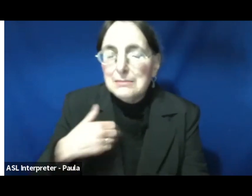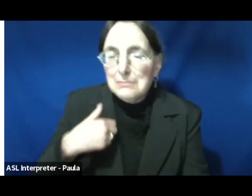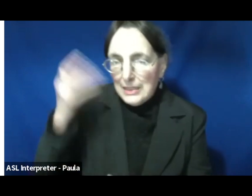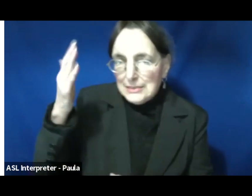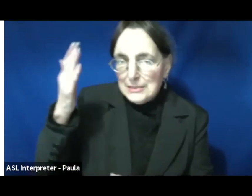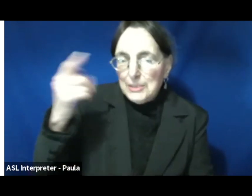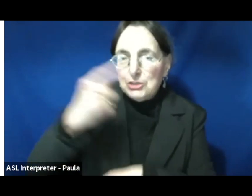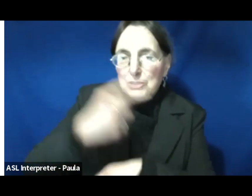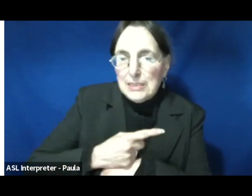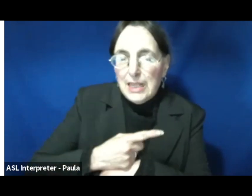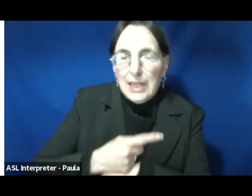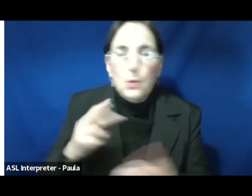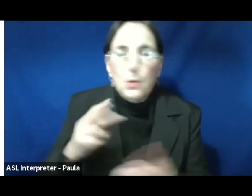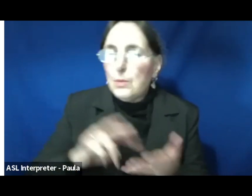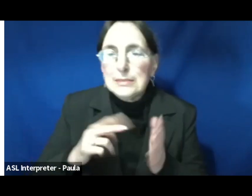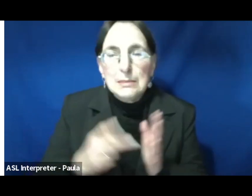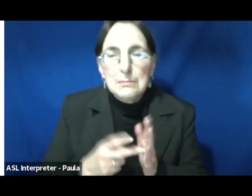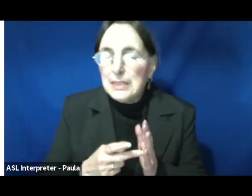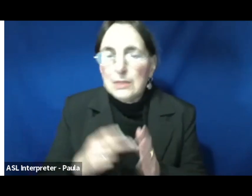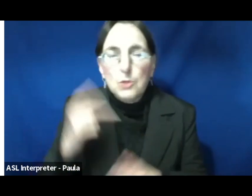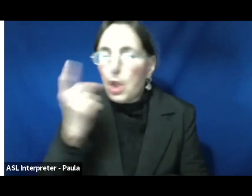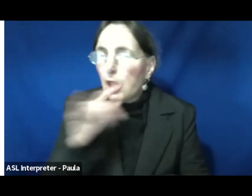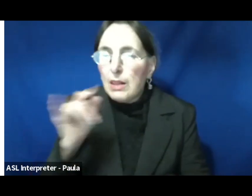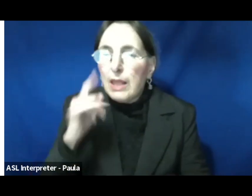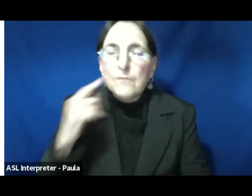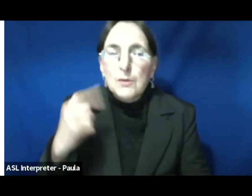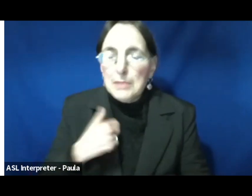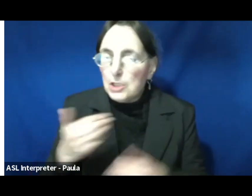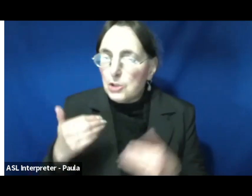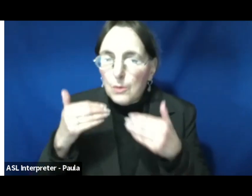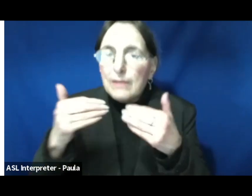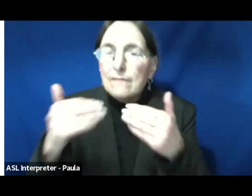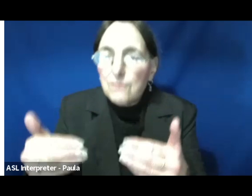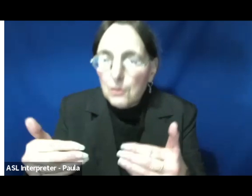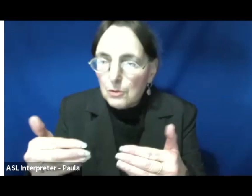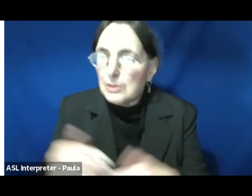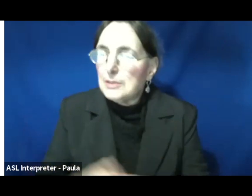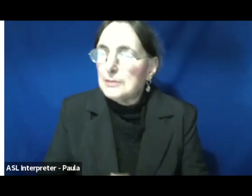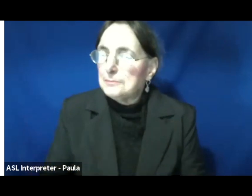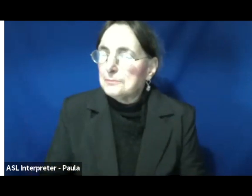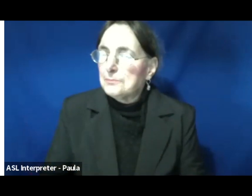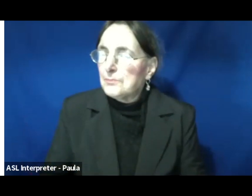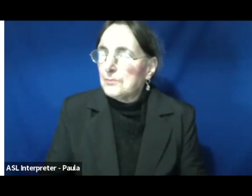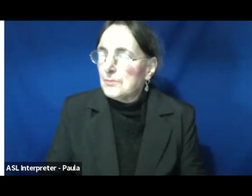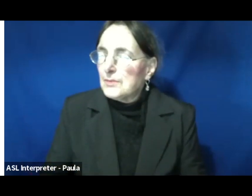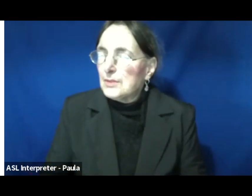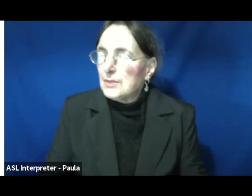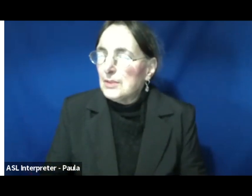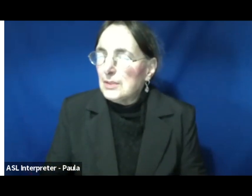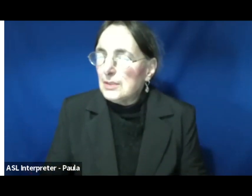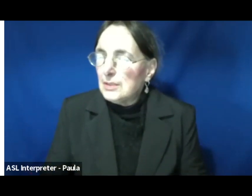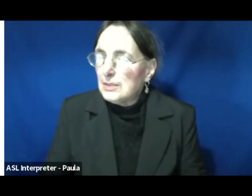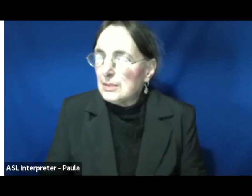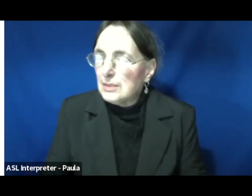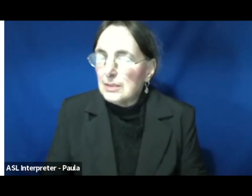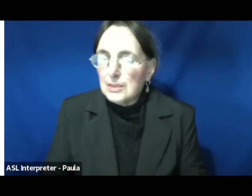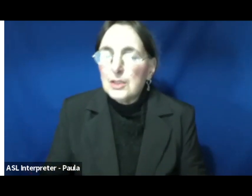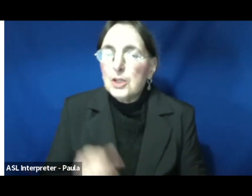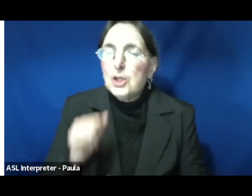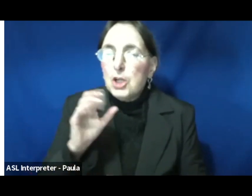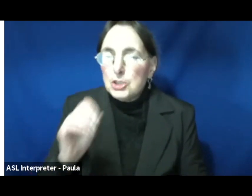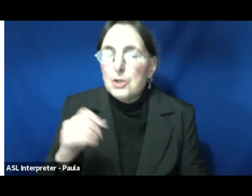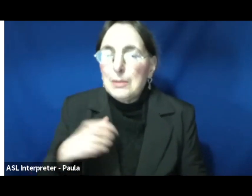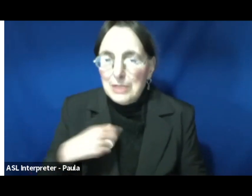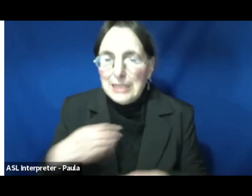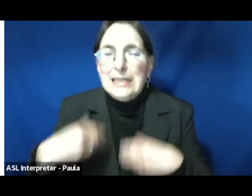forward. And so as a true former SLO coordinator at this college, I got to give you the SLOs that I'm